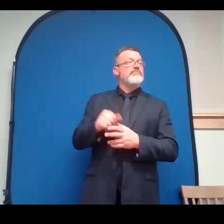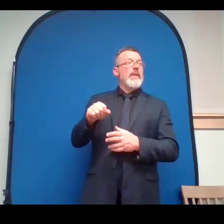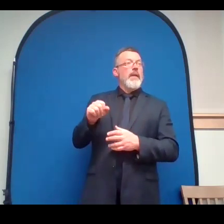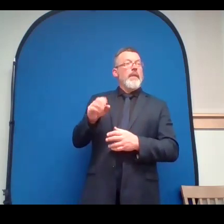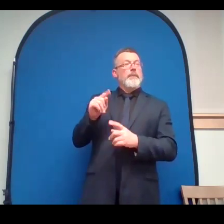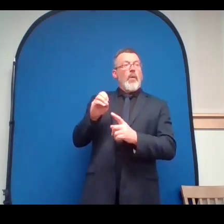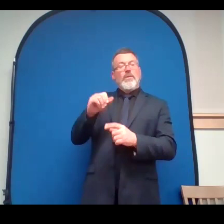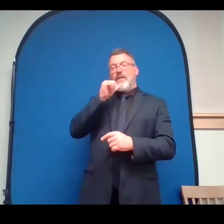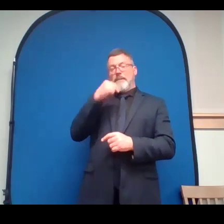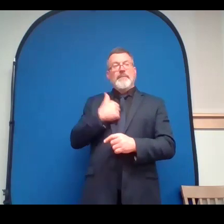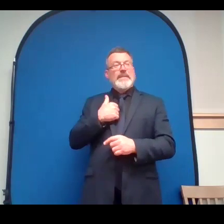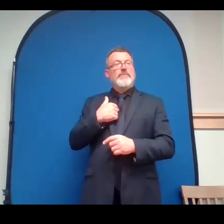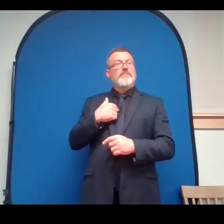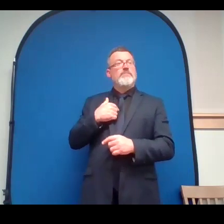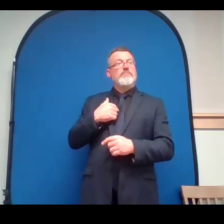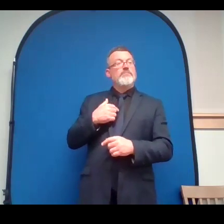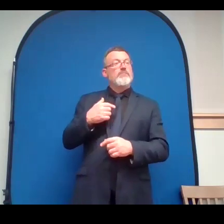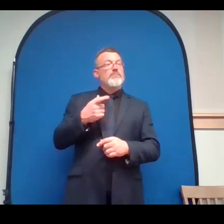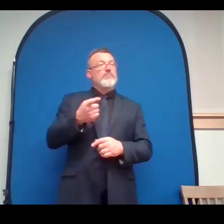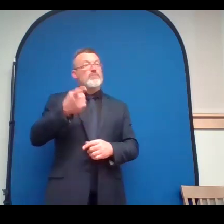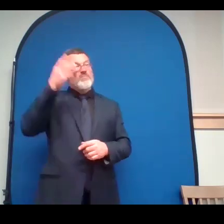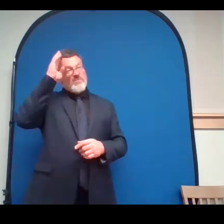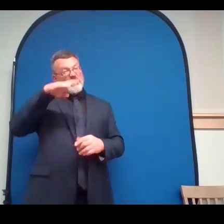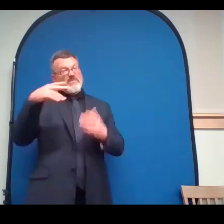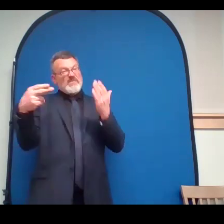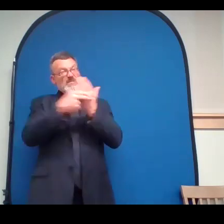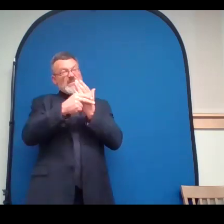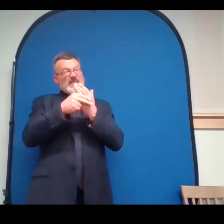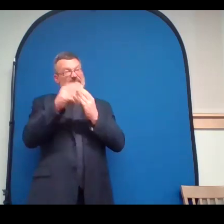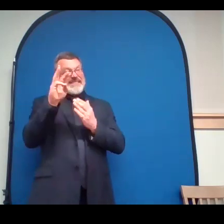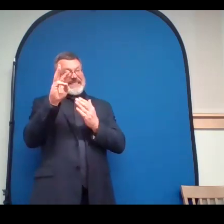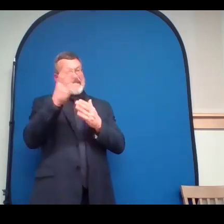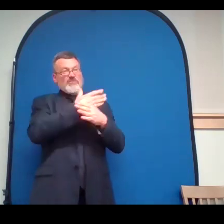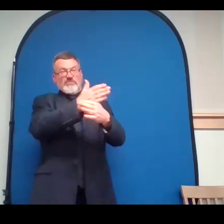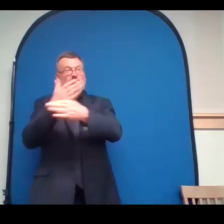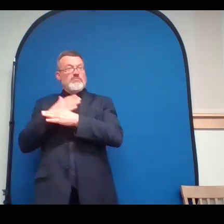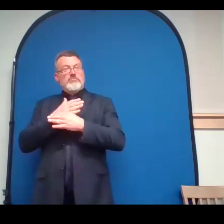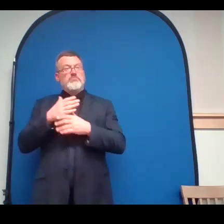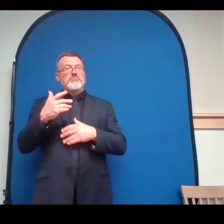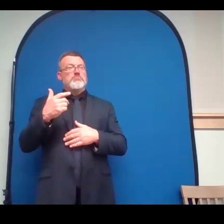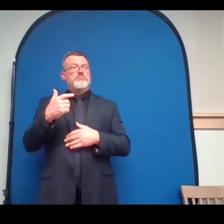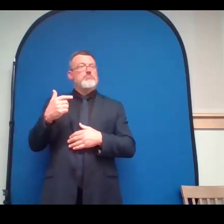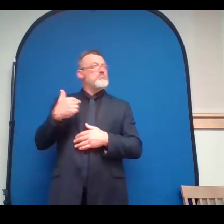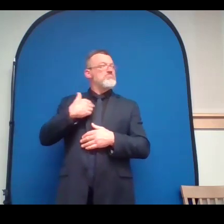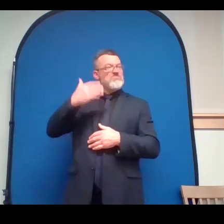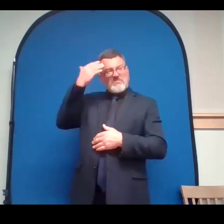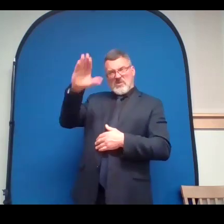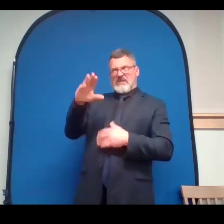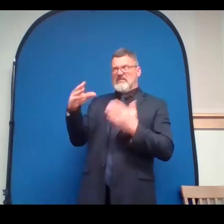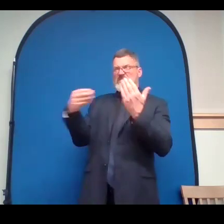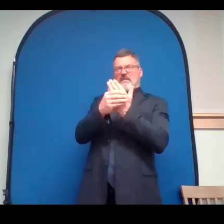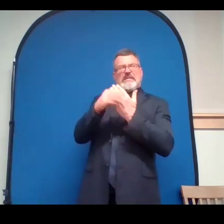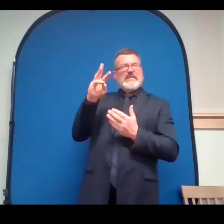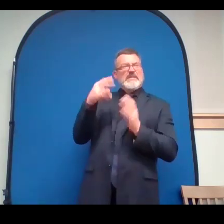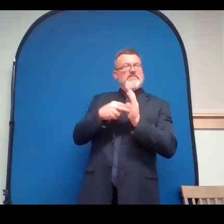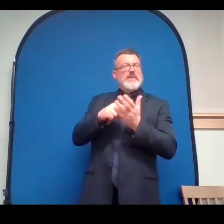file six was issued, right? I'm not sure what a file six is, but below what I understand, if that's what it is,